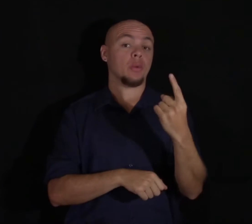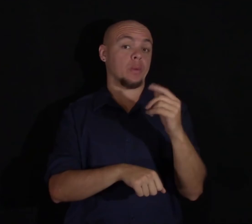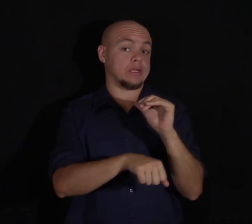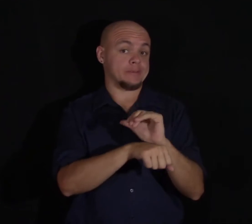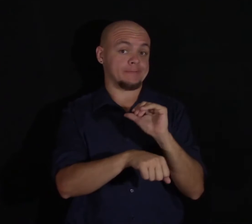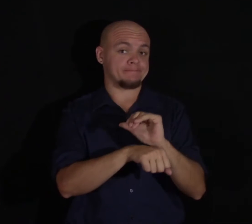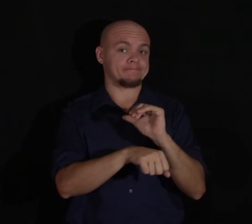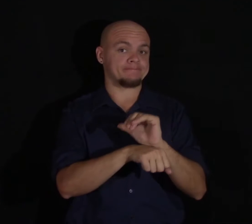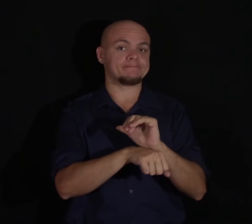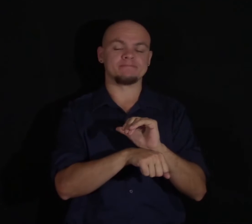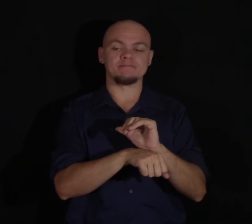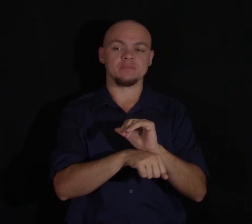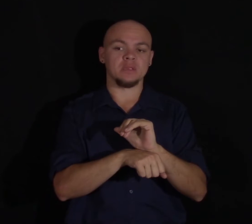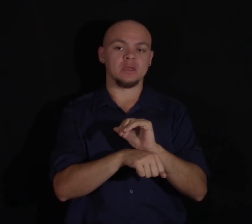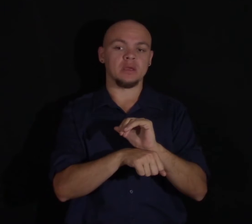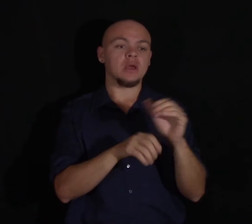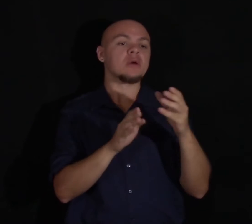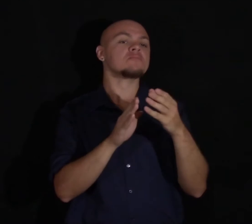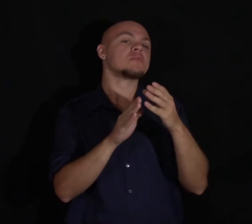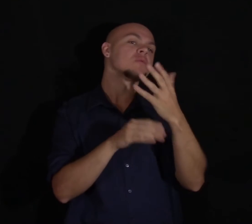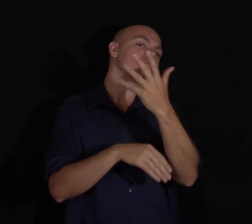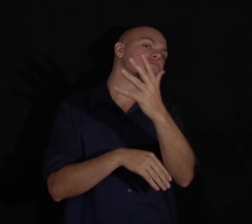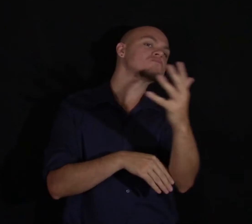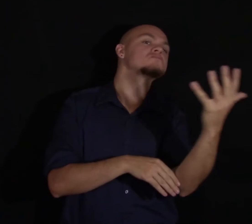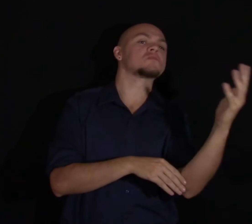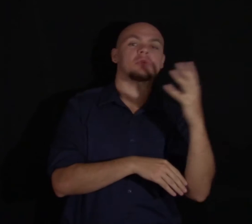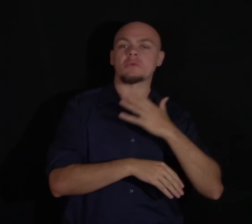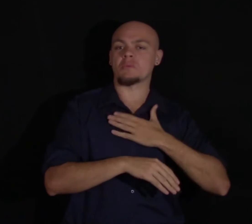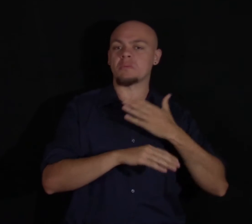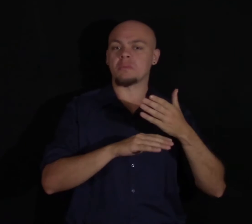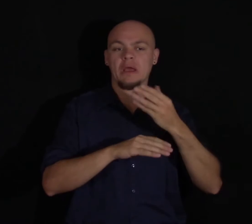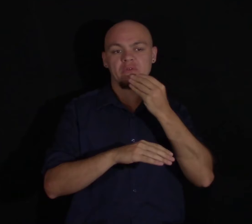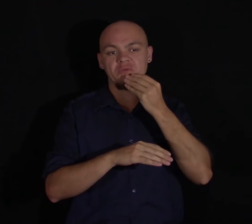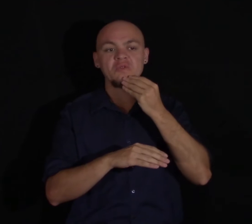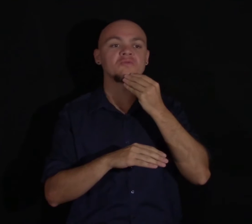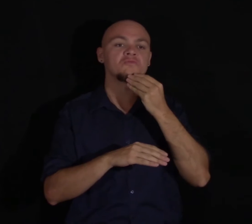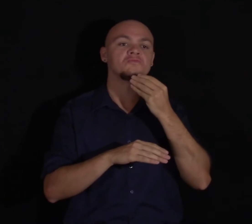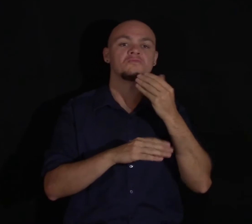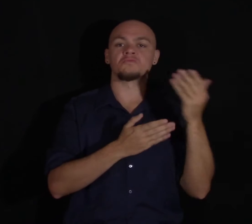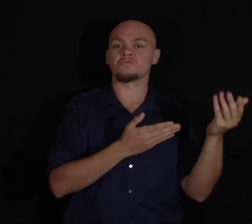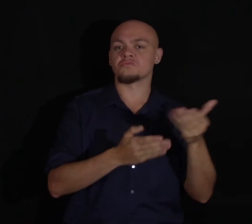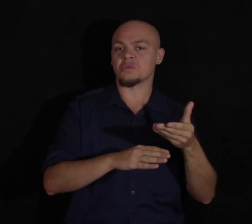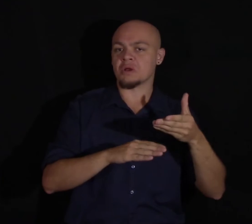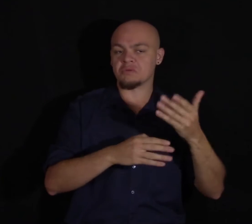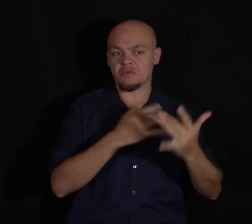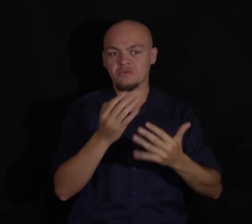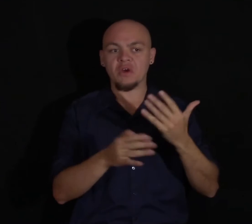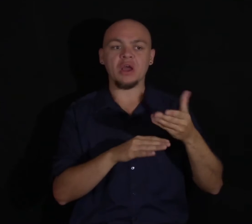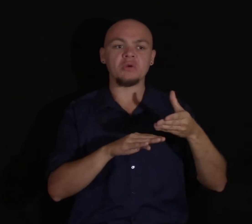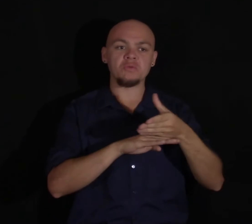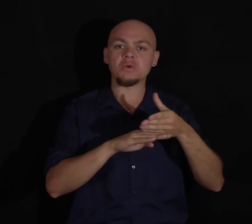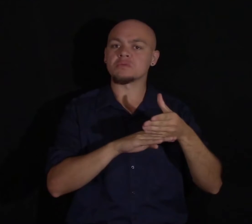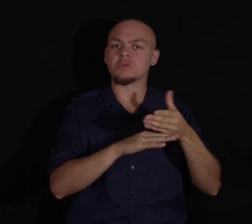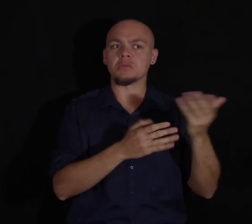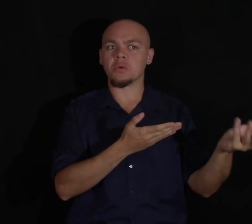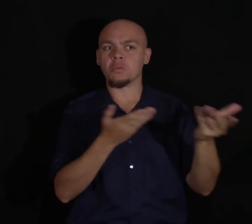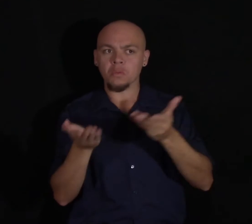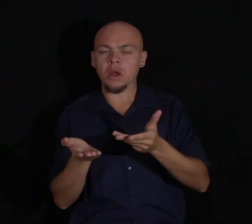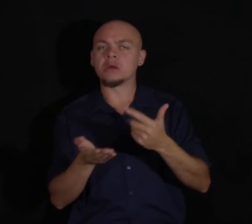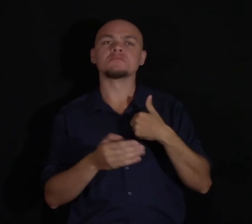accustomed visit to the neighbouring wood where I collected my own food and brought home firing for my protectors, I found on the